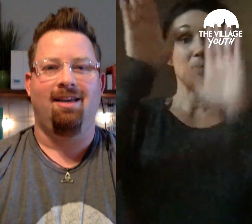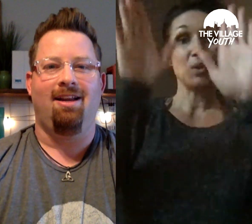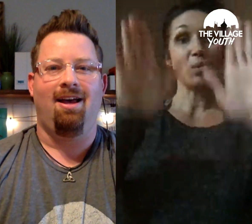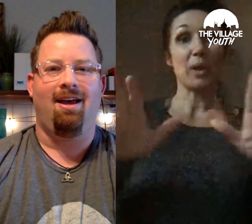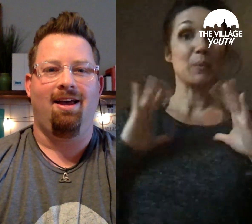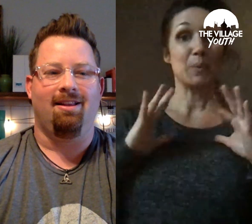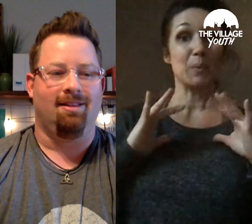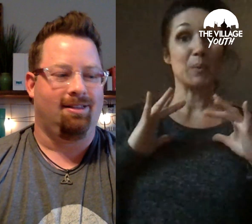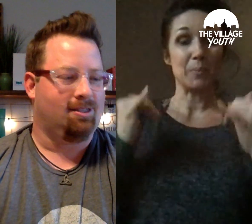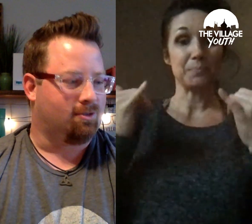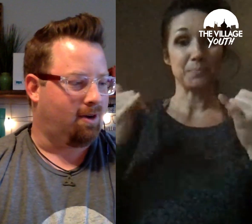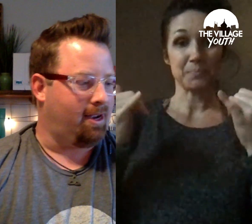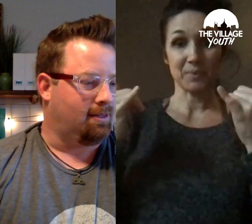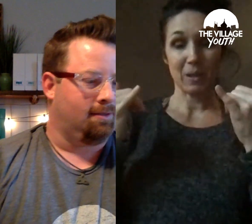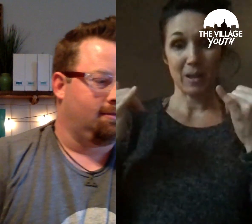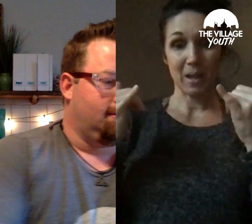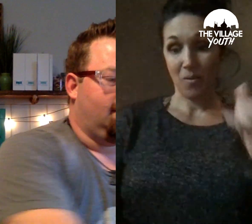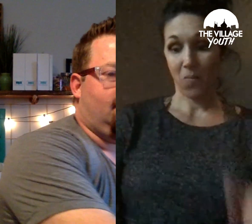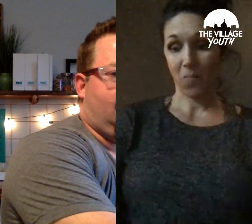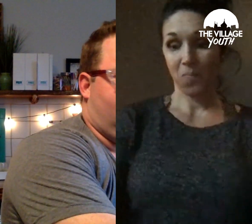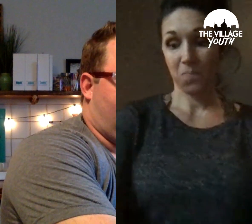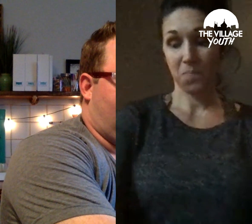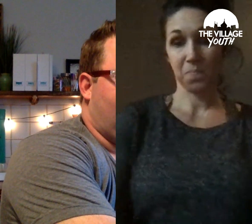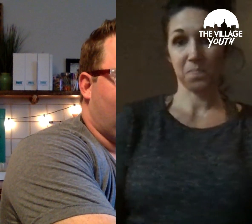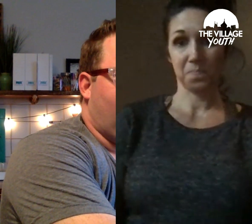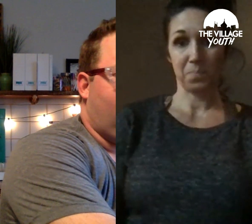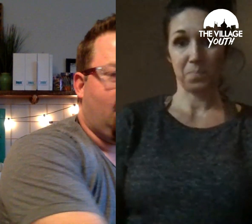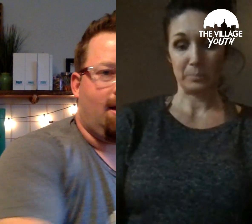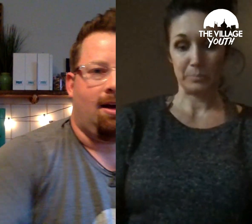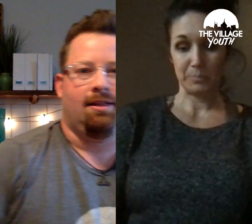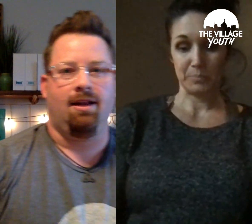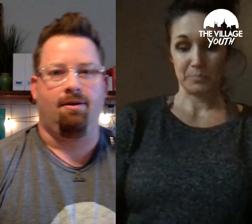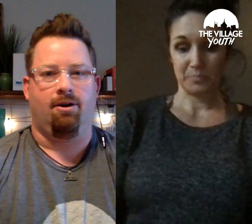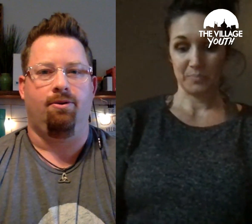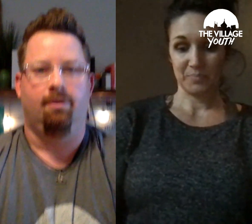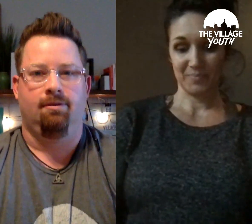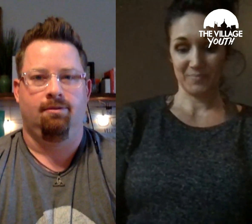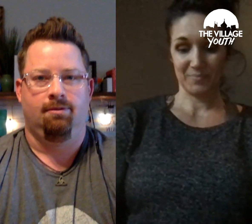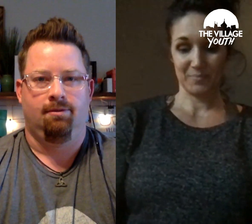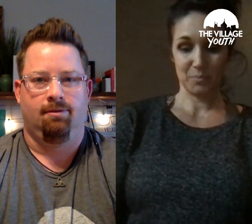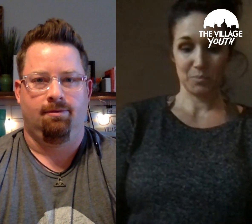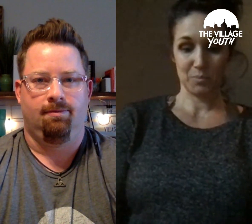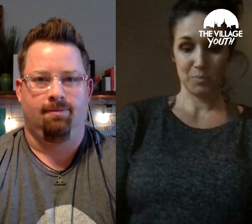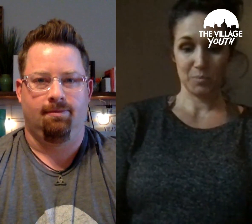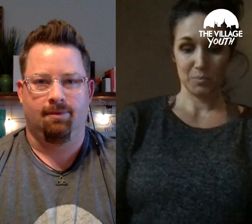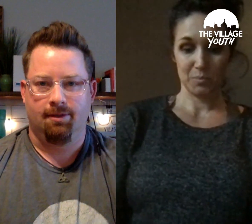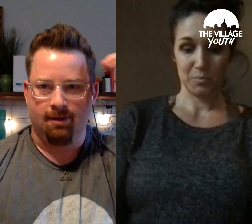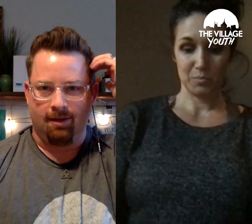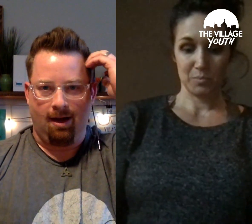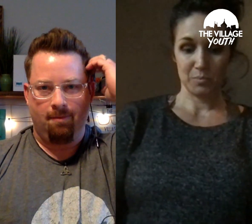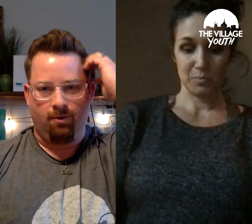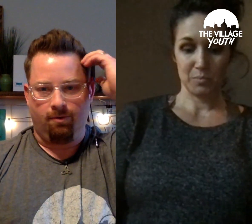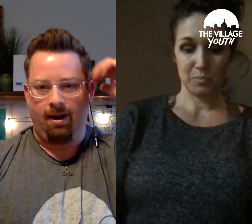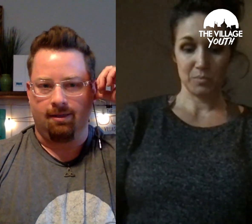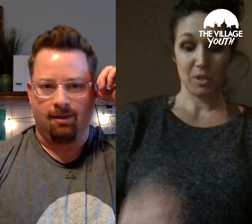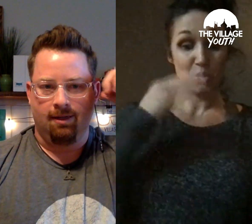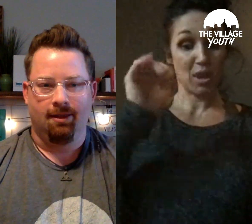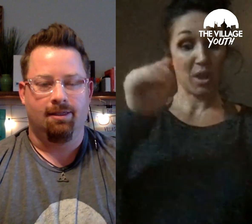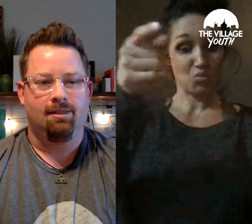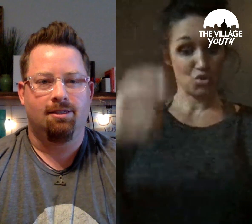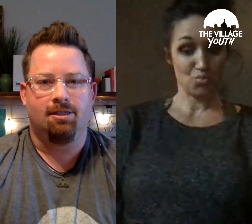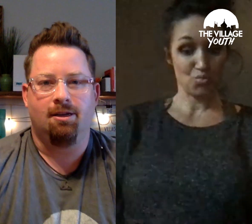Yeah, we did it. This is great. Let's do it. This is so fun. Hi, Colleen. How are you? I'm good. How are you? I'm